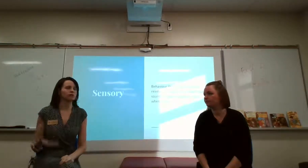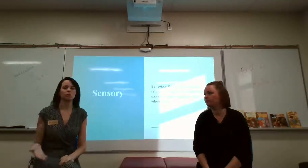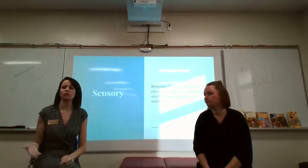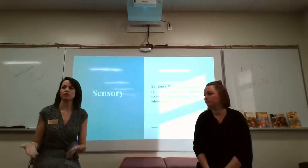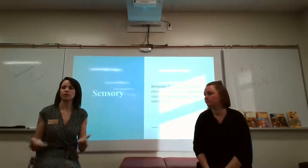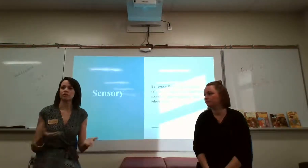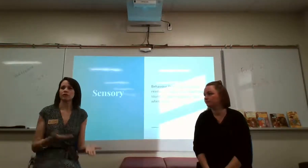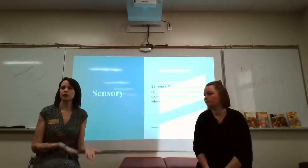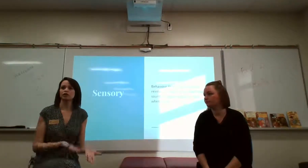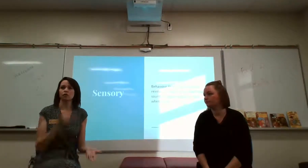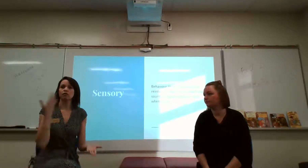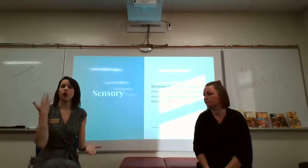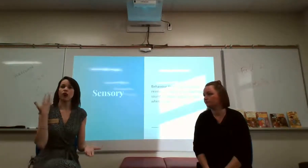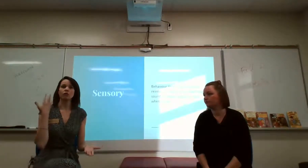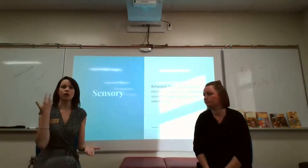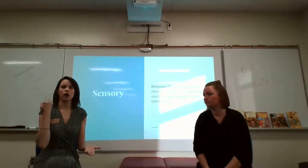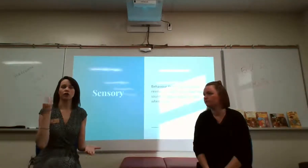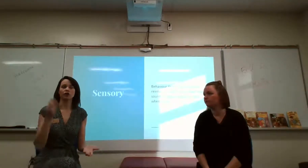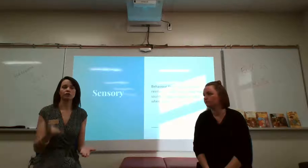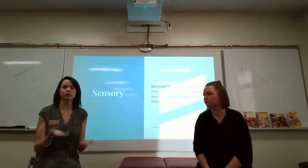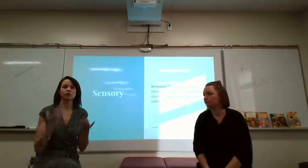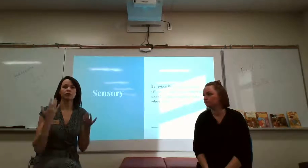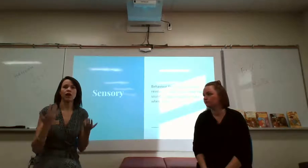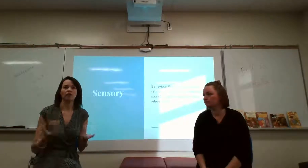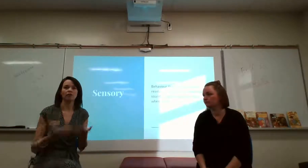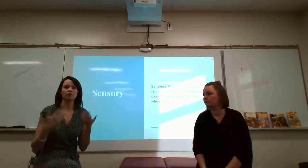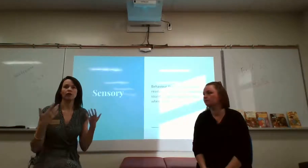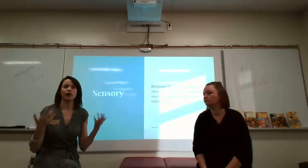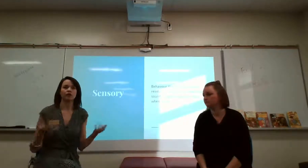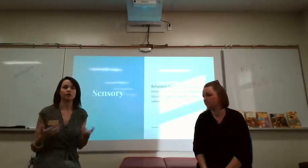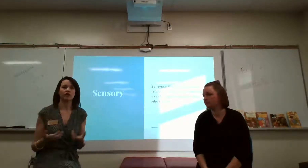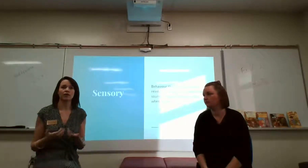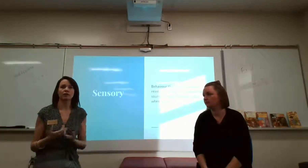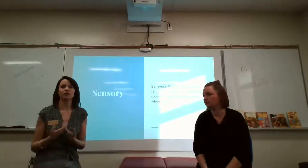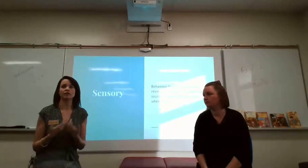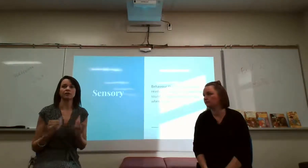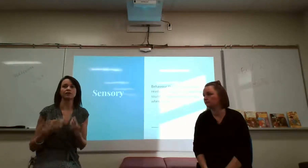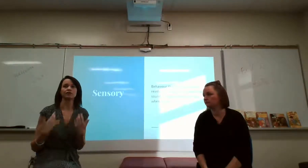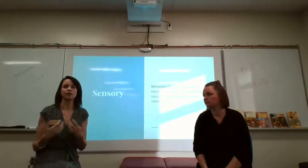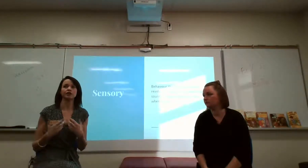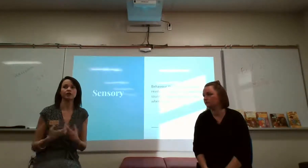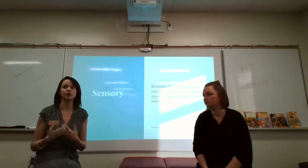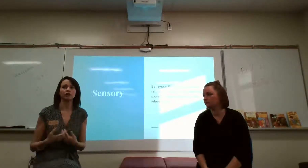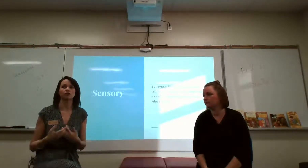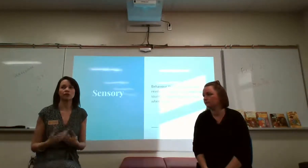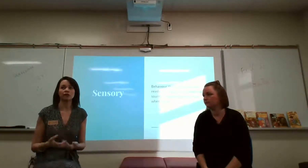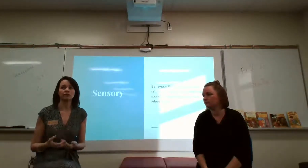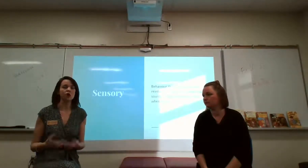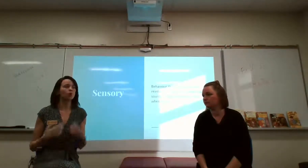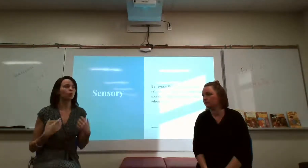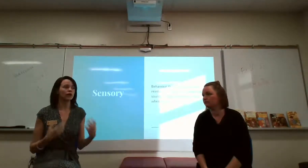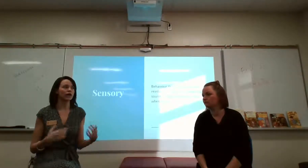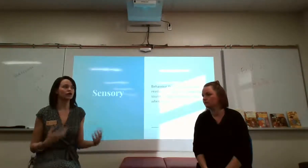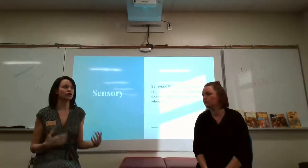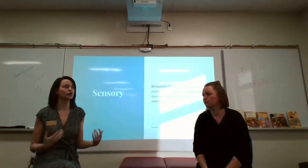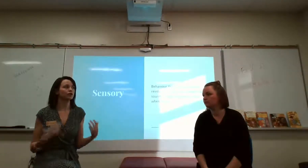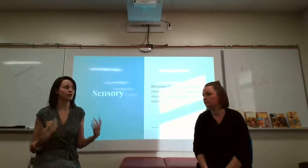than we've used so far. We're not going to use the arriving late for class and all that stuff, because if your student is doing those things, we actually couldn't think of